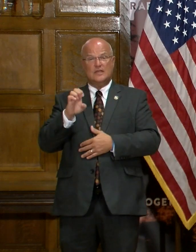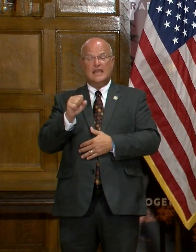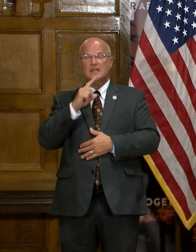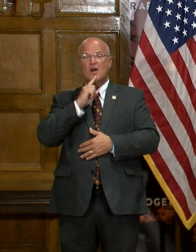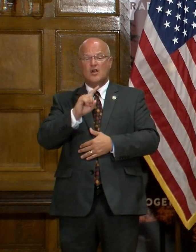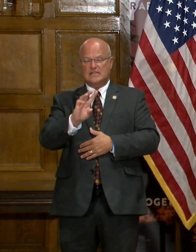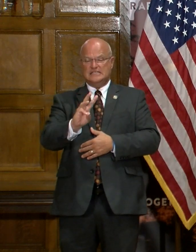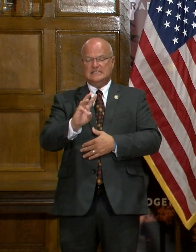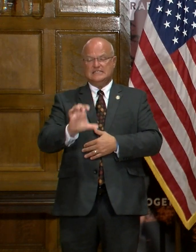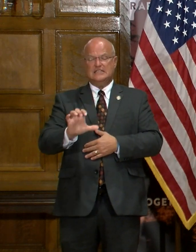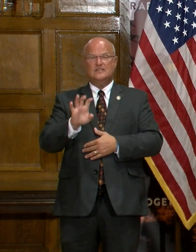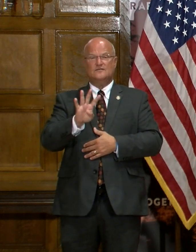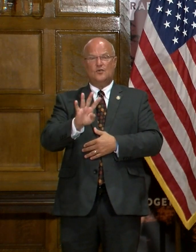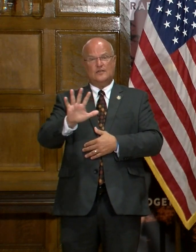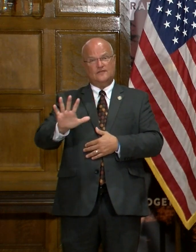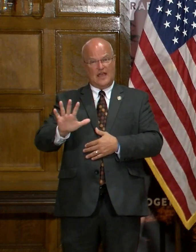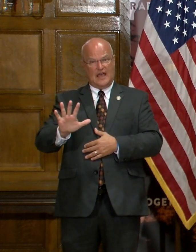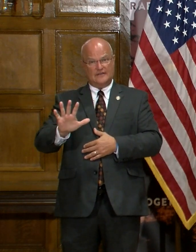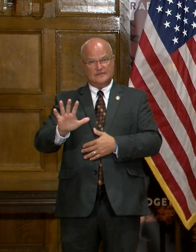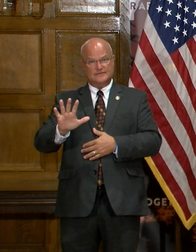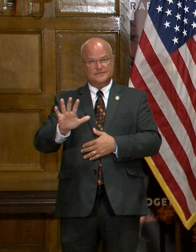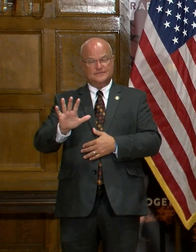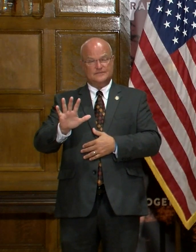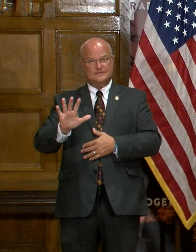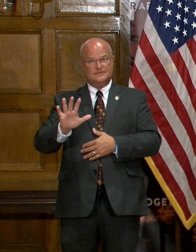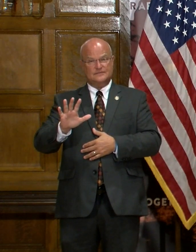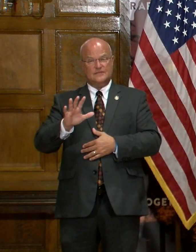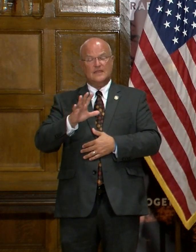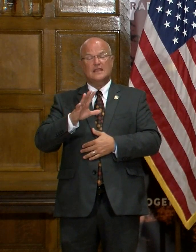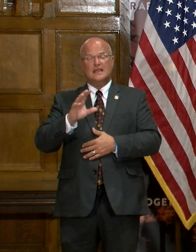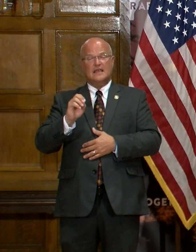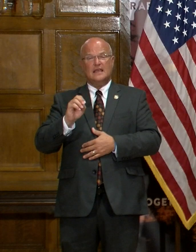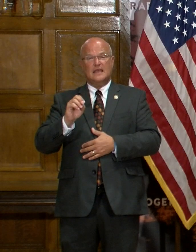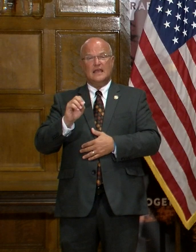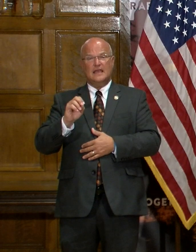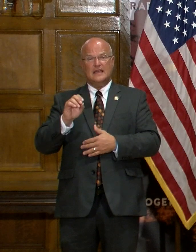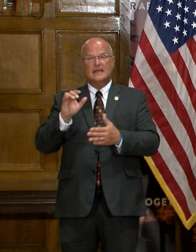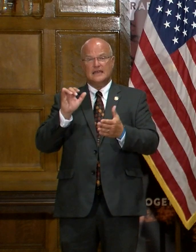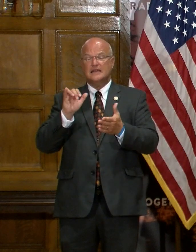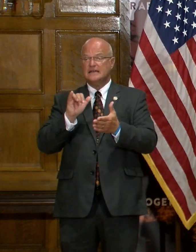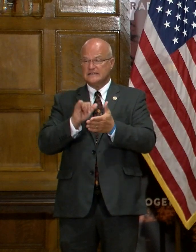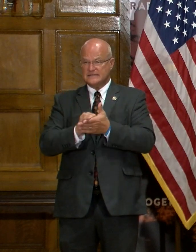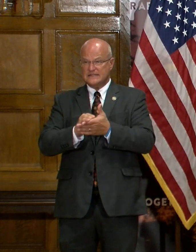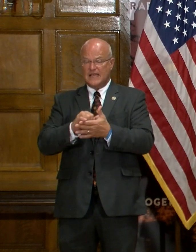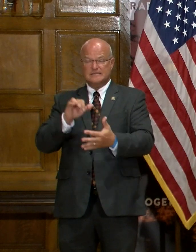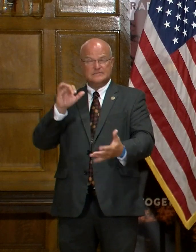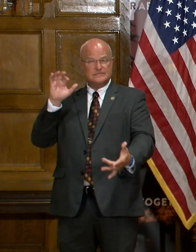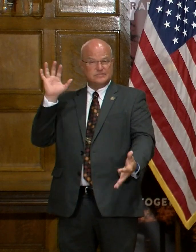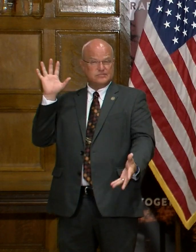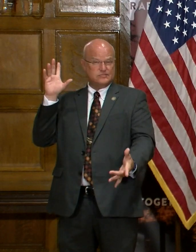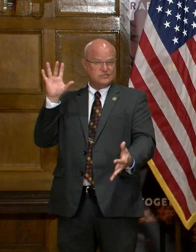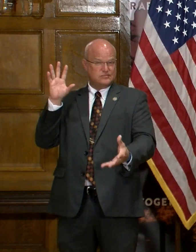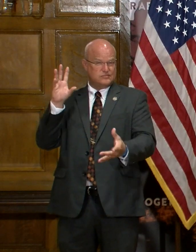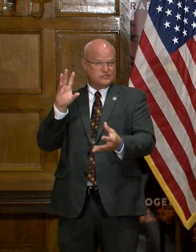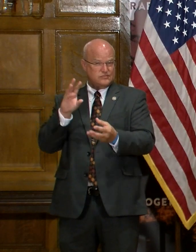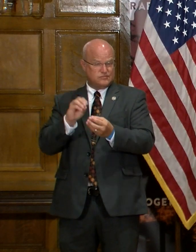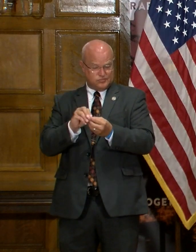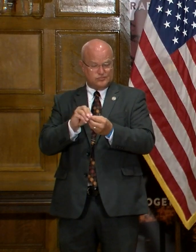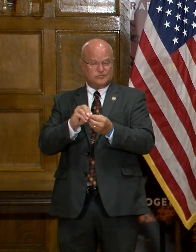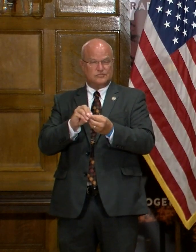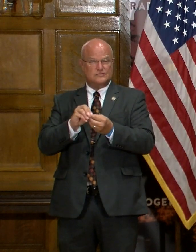cases are at 645, and that would bring our total case